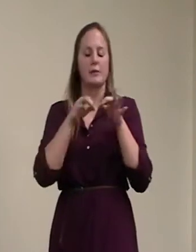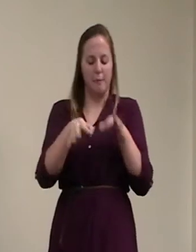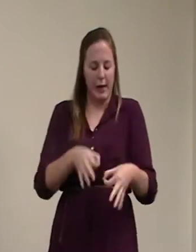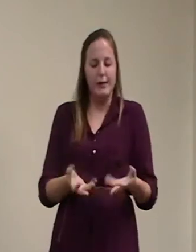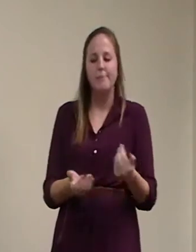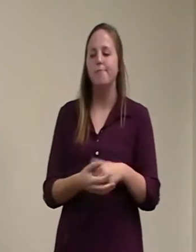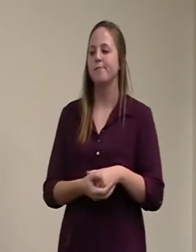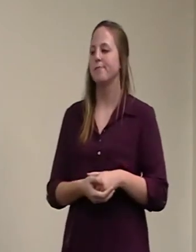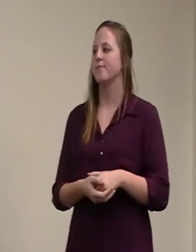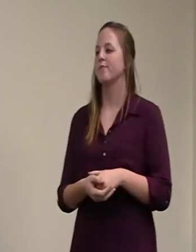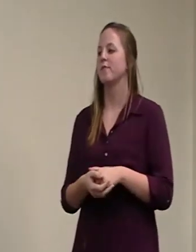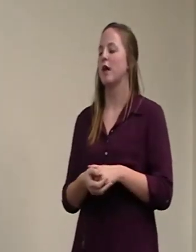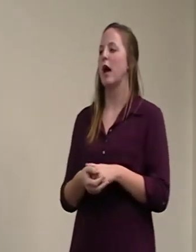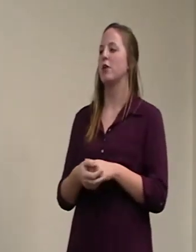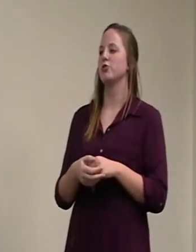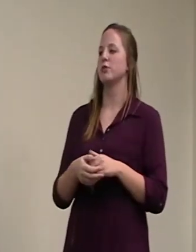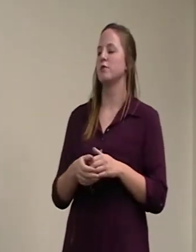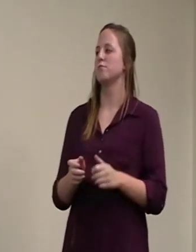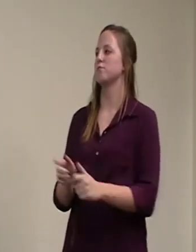Actually, I can put it up on board then.